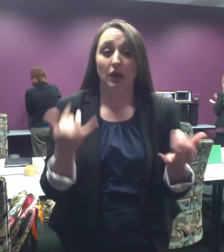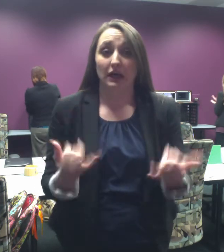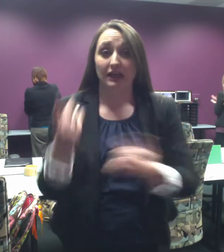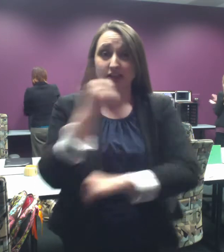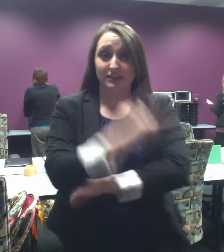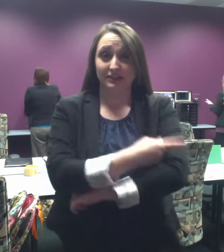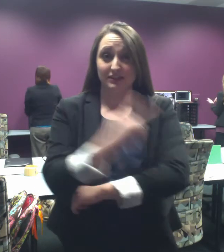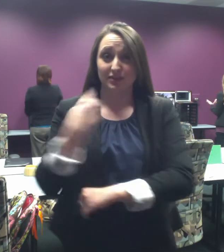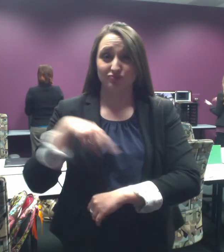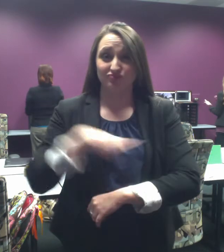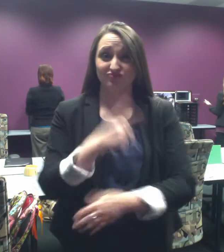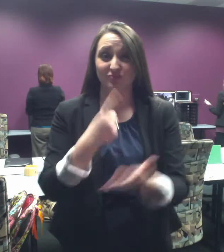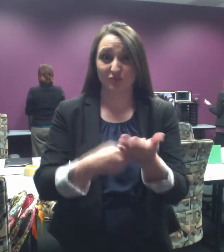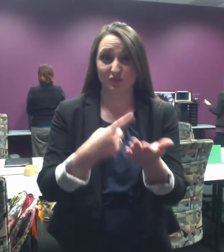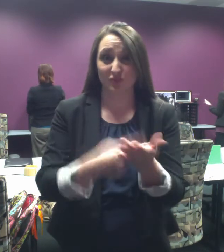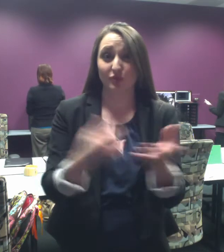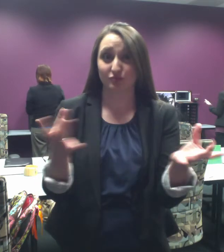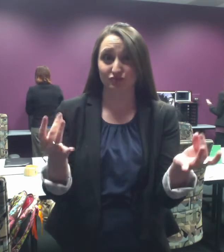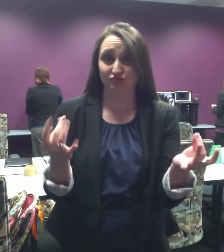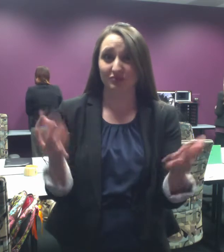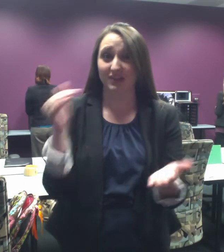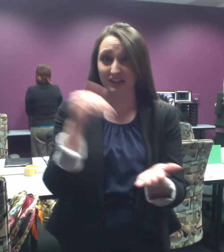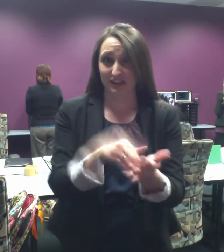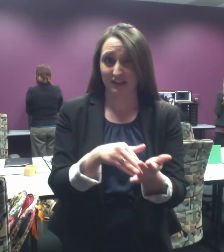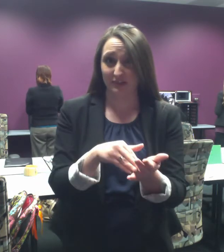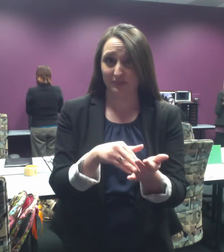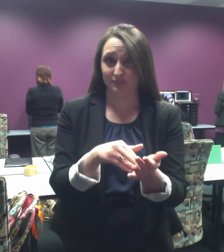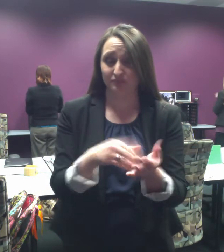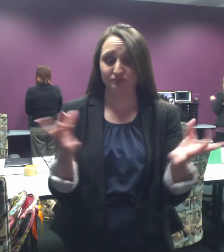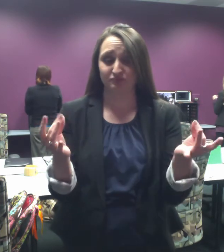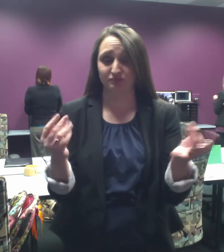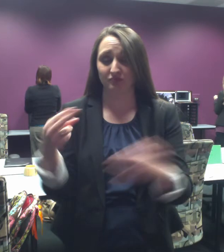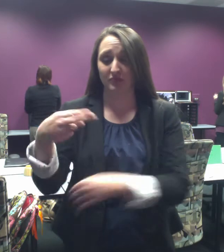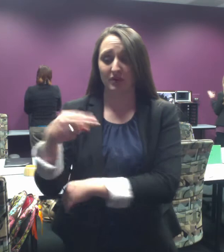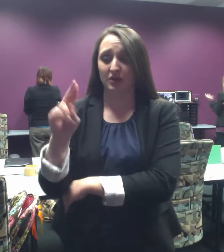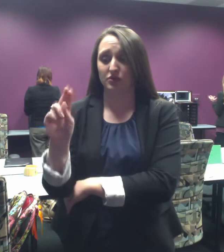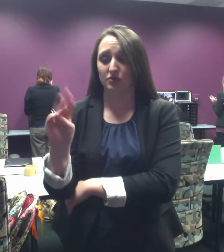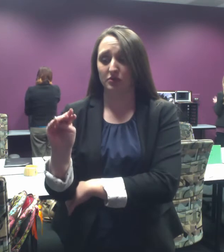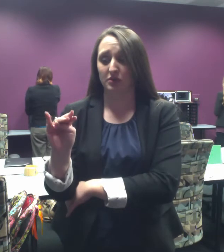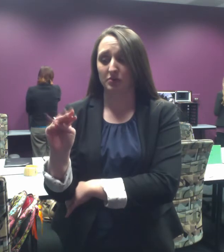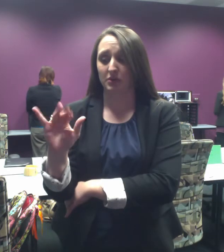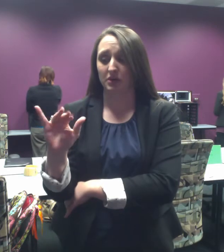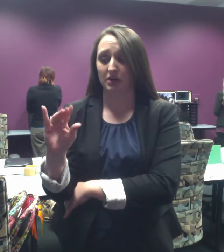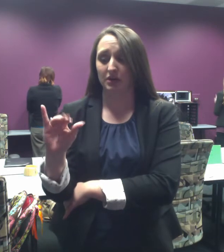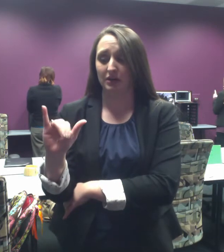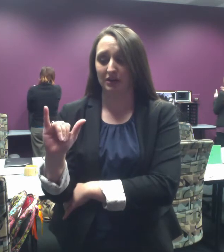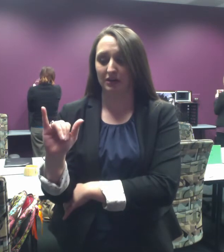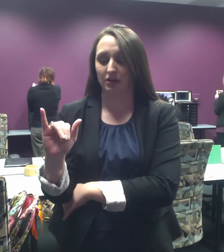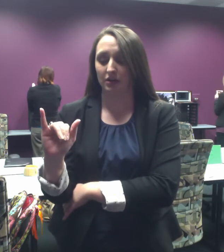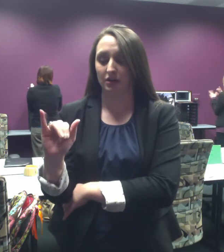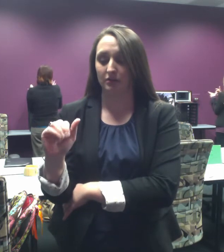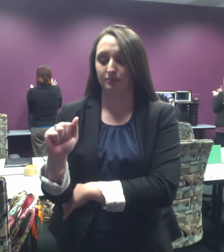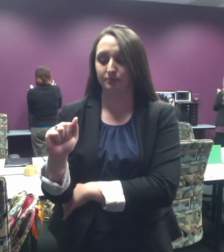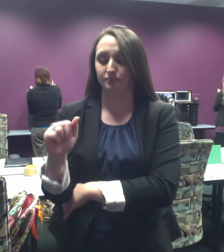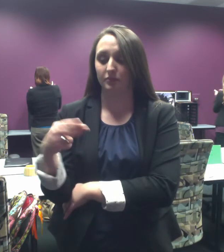in. So what I've got is a presentation here, a PowerPoint. We're going to put it up here. It's not real dark because of the light, but you should be able to see